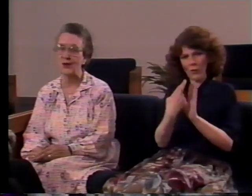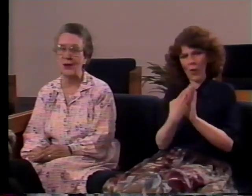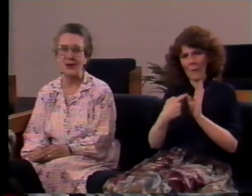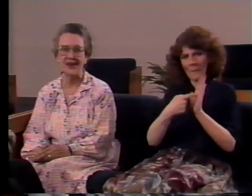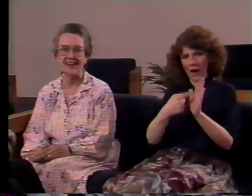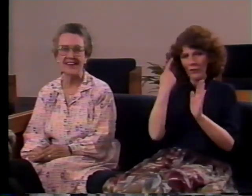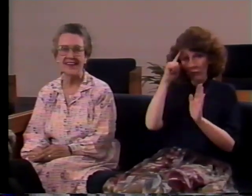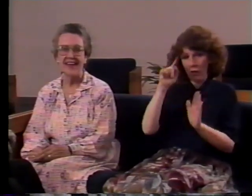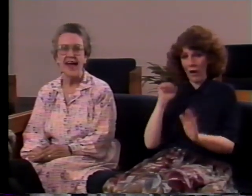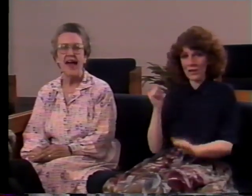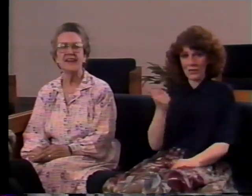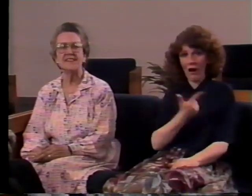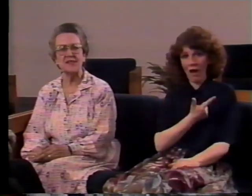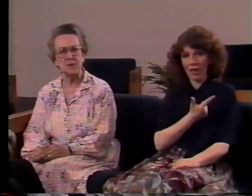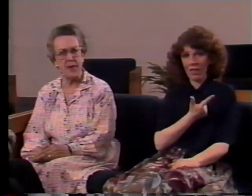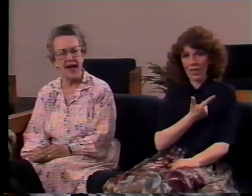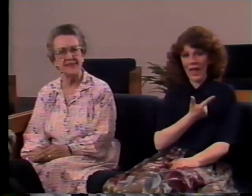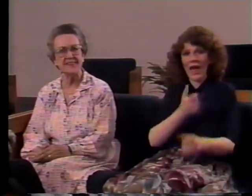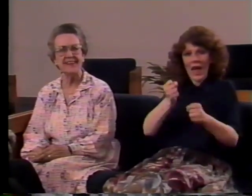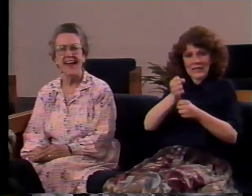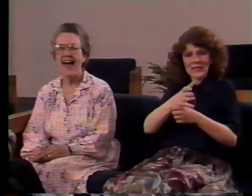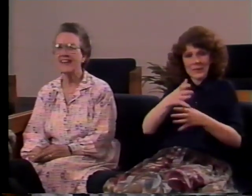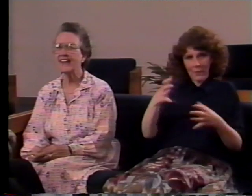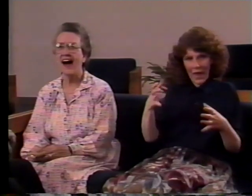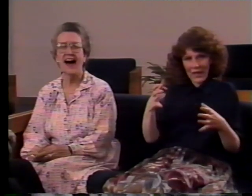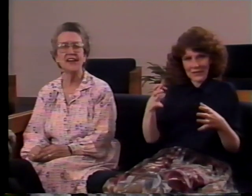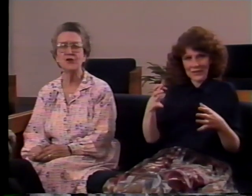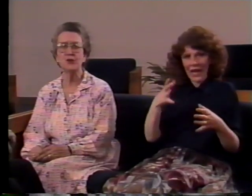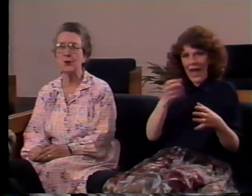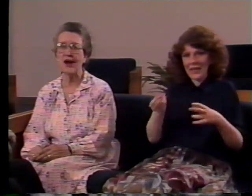all, has expanded and heightened